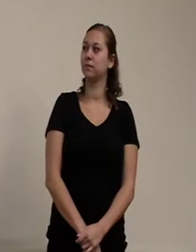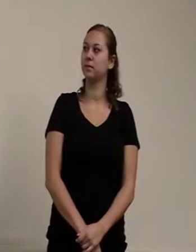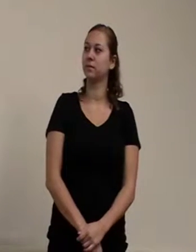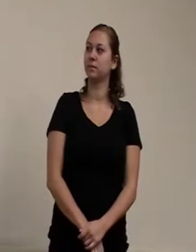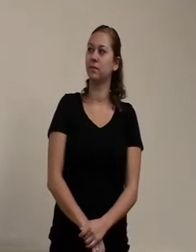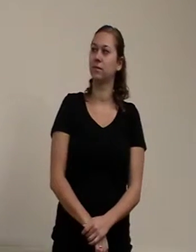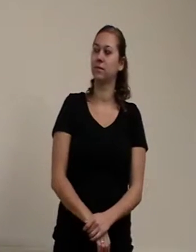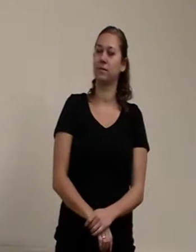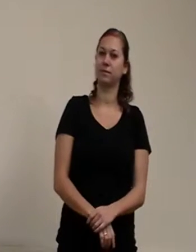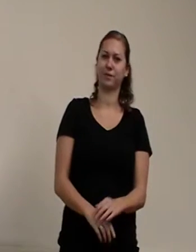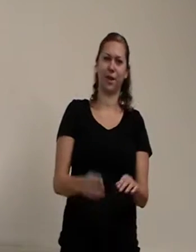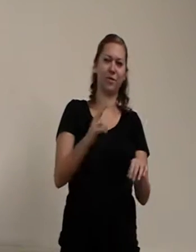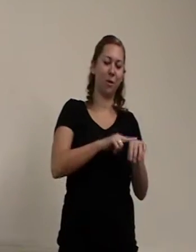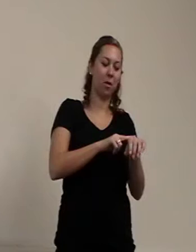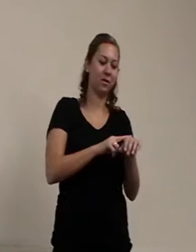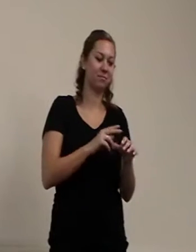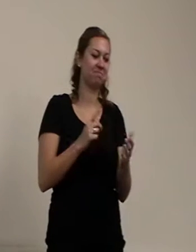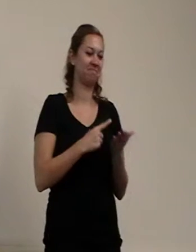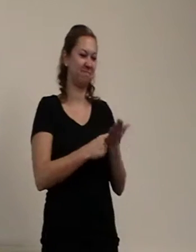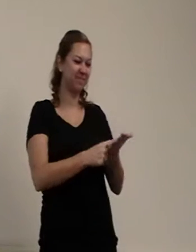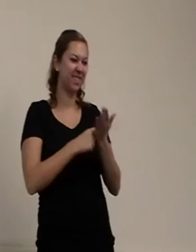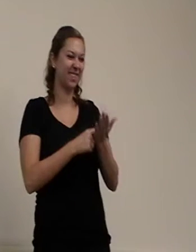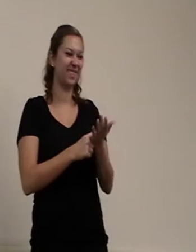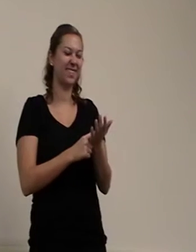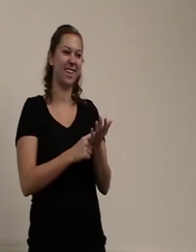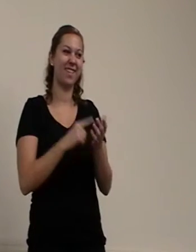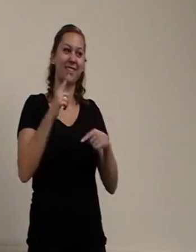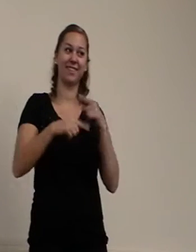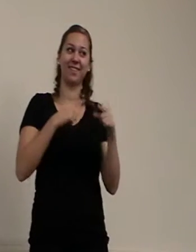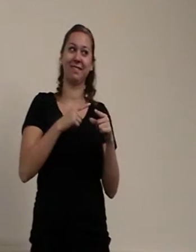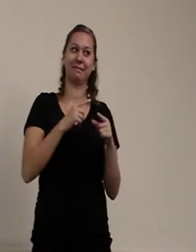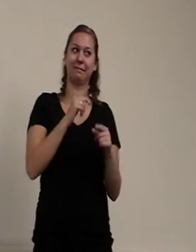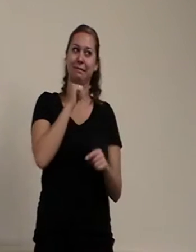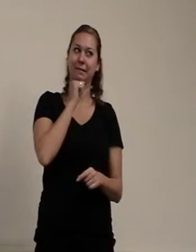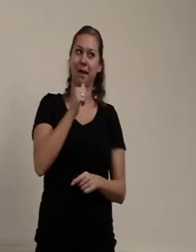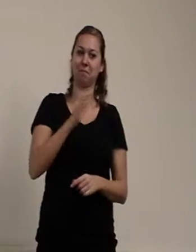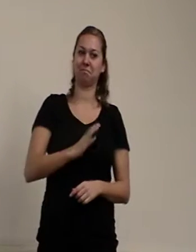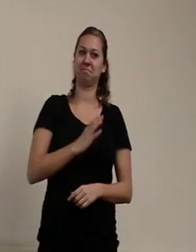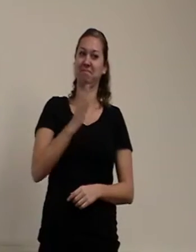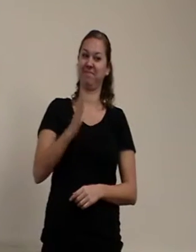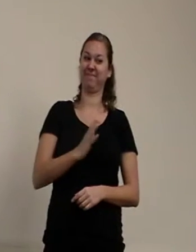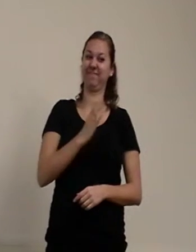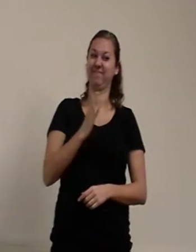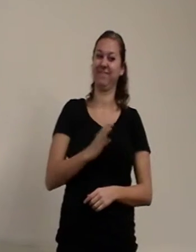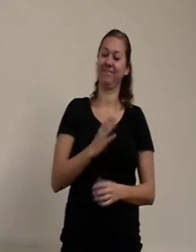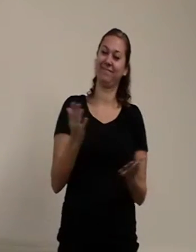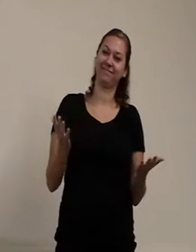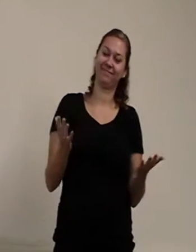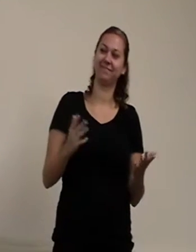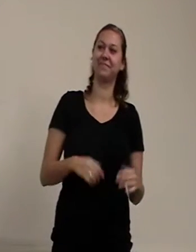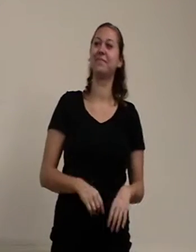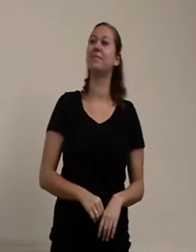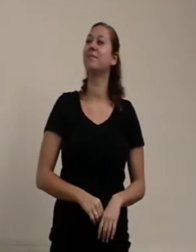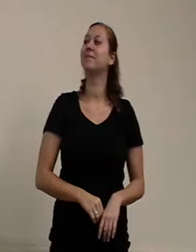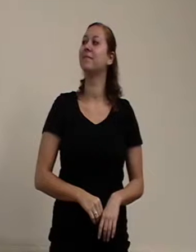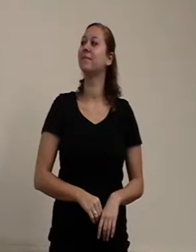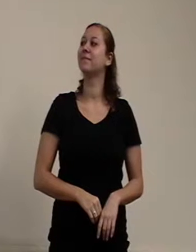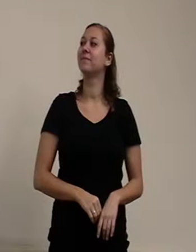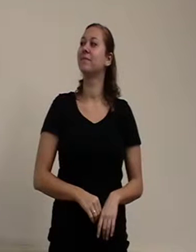polite. Okay, of course, we all do. So, one sign that I remember very clearly, I'm nuts, I just